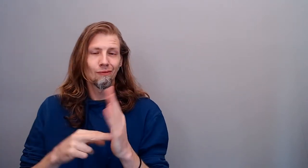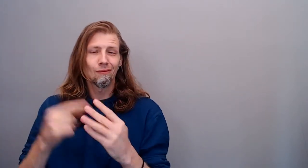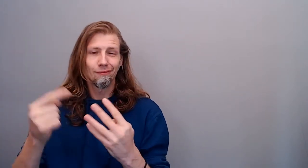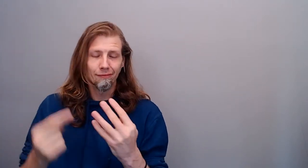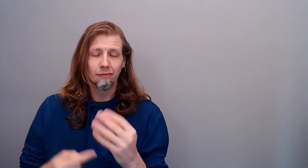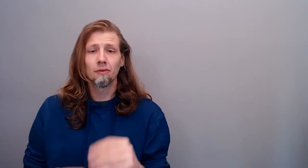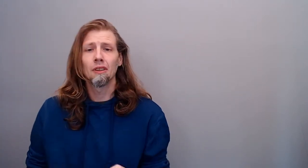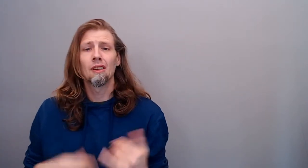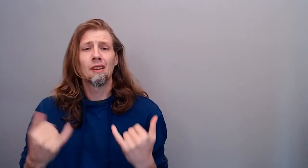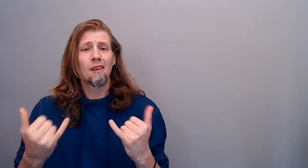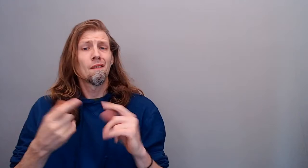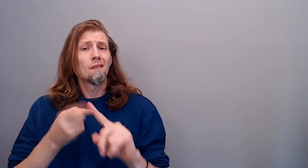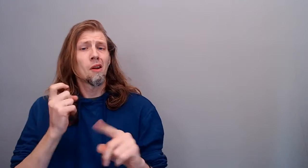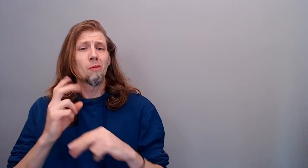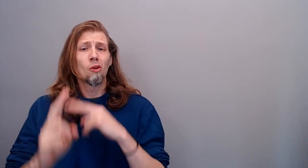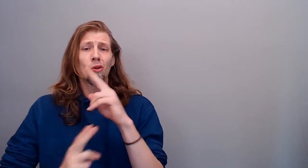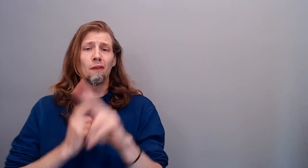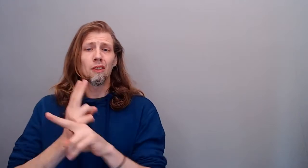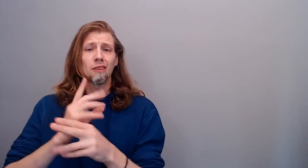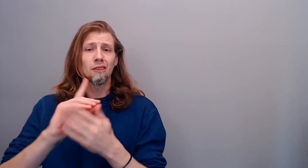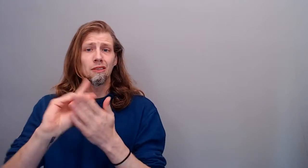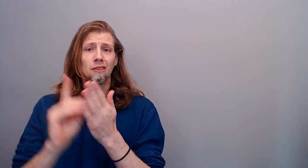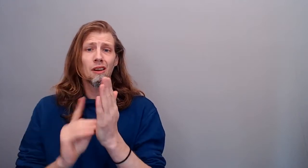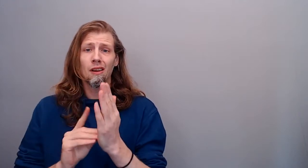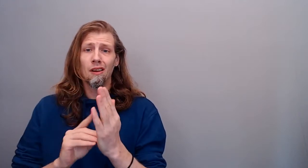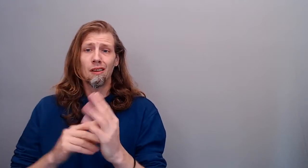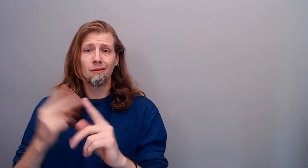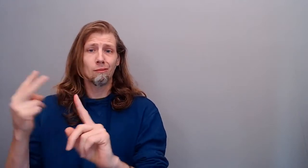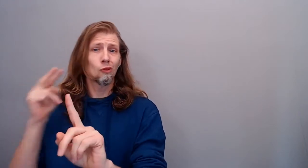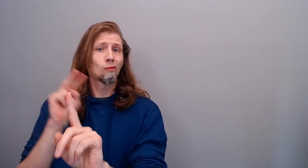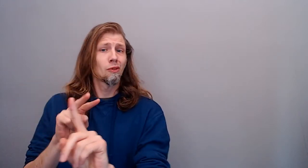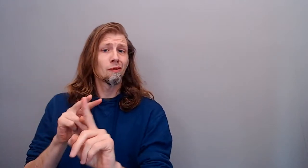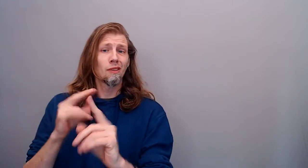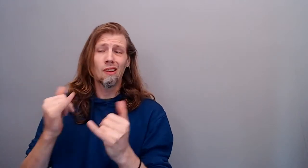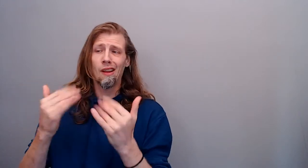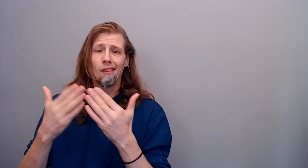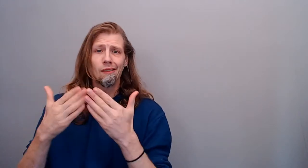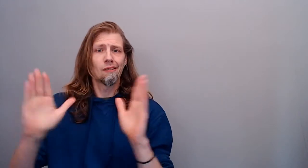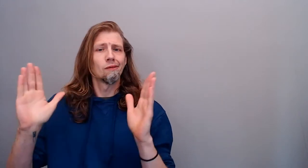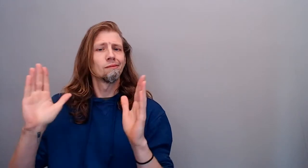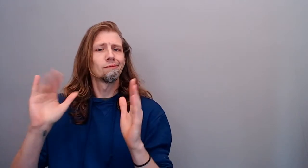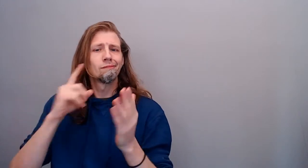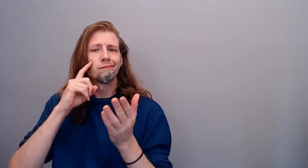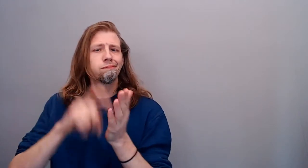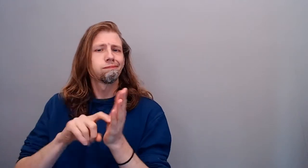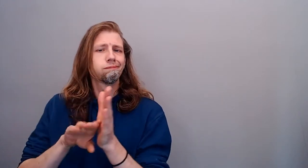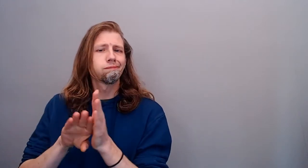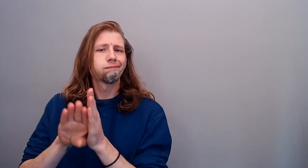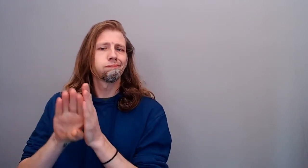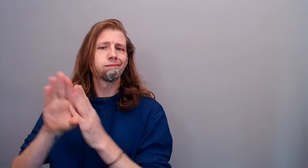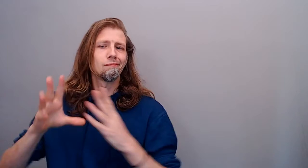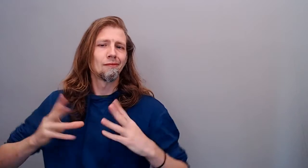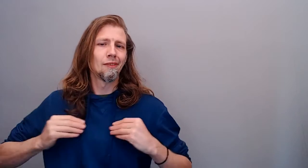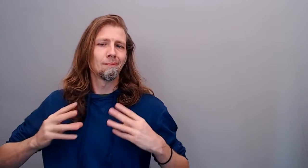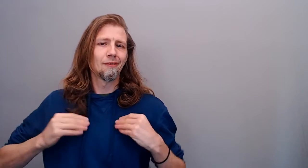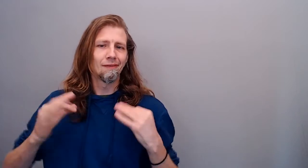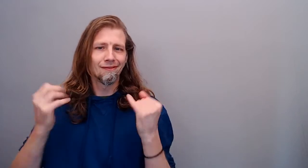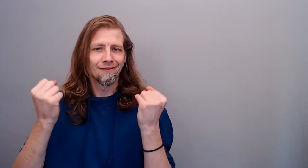ASL has linguistic properties and structures. From the universal design perspective, there is growing recognition and acceptance of